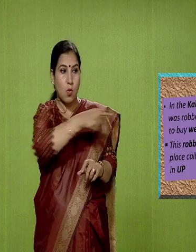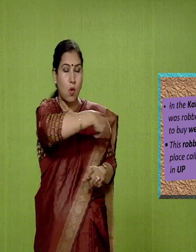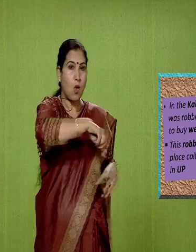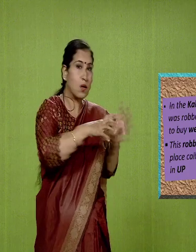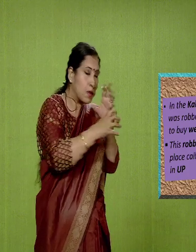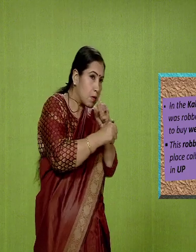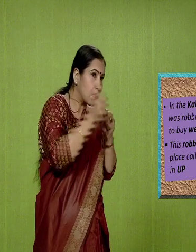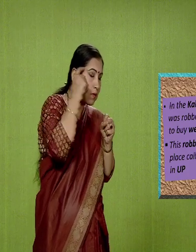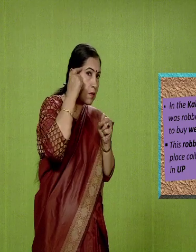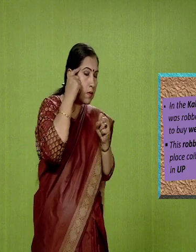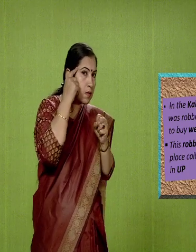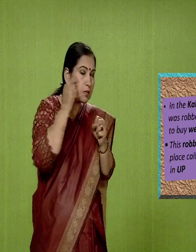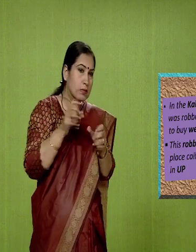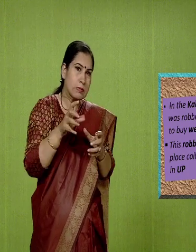buy weapons.